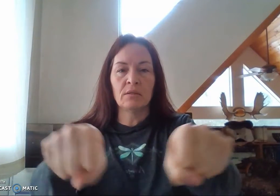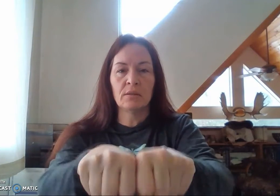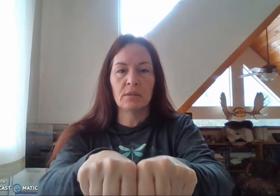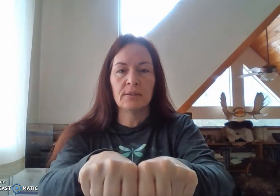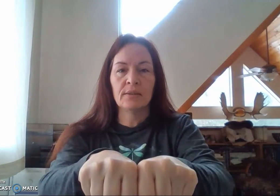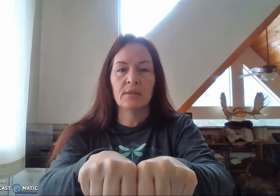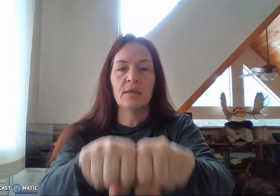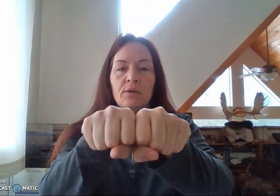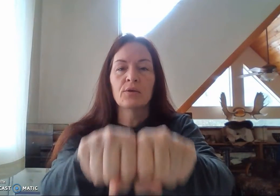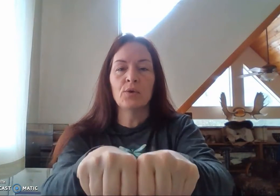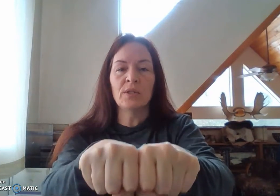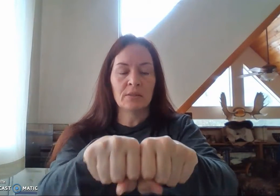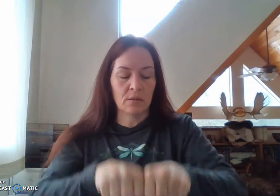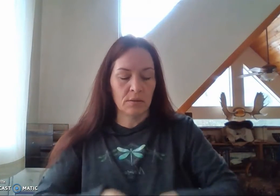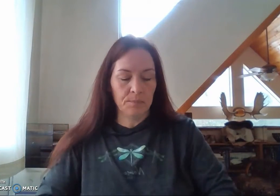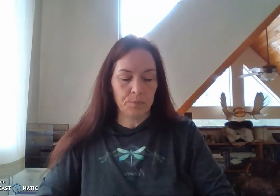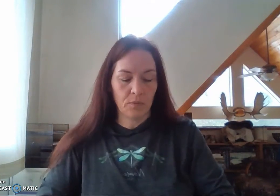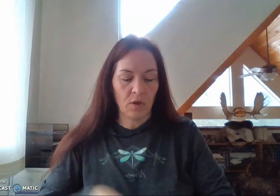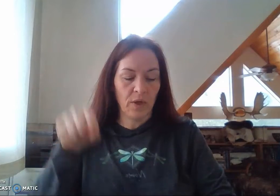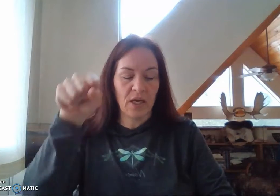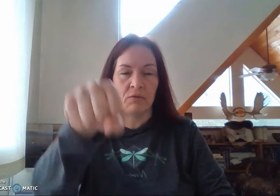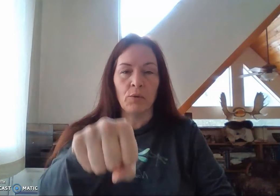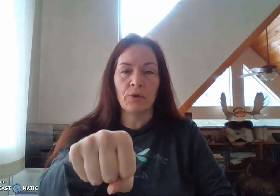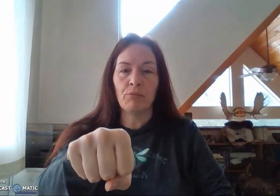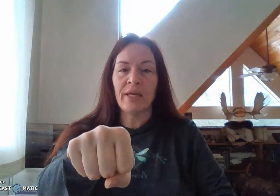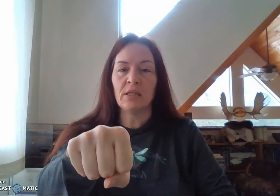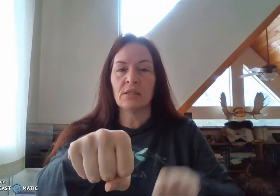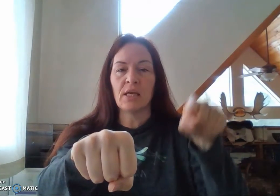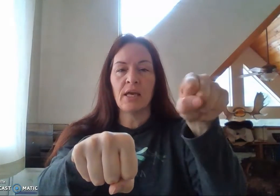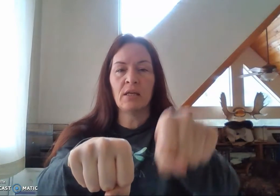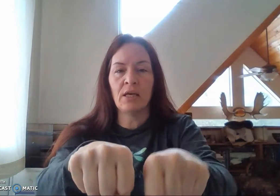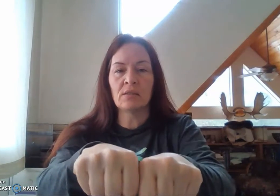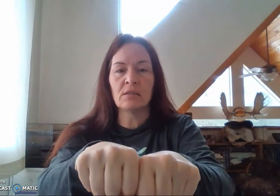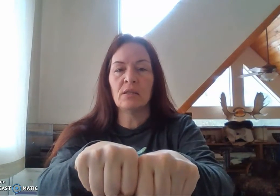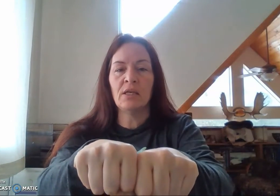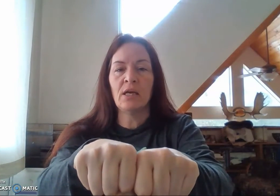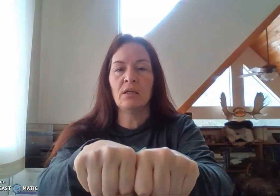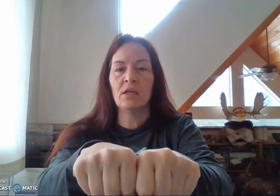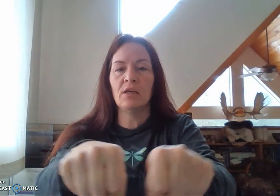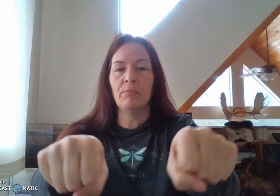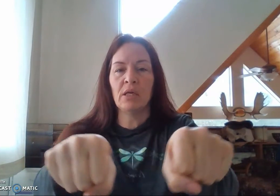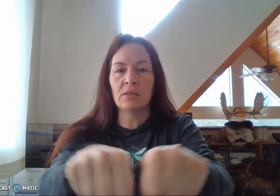makes coolest. We have the word bright, add S to the end, it